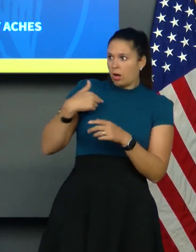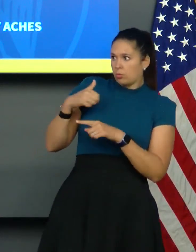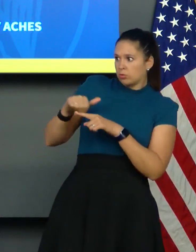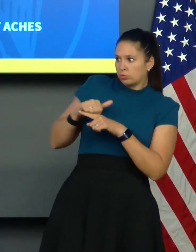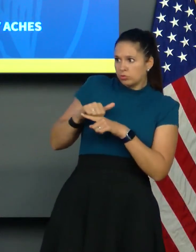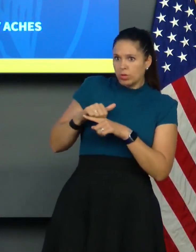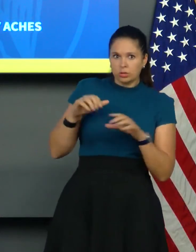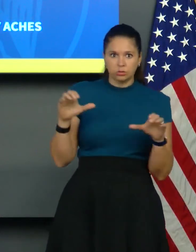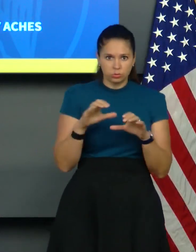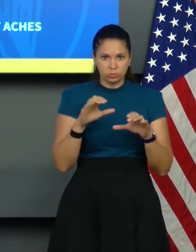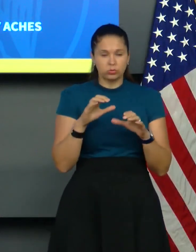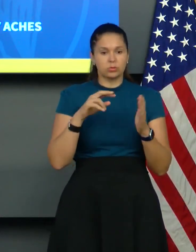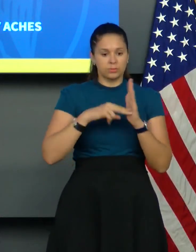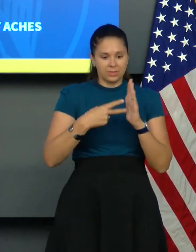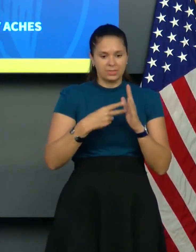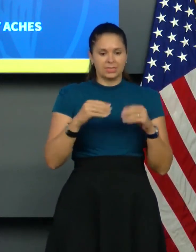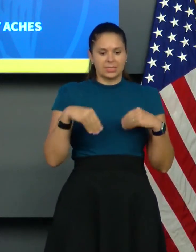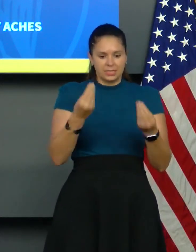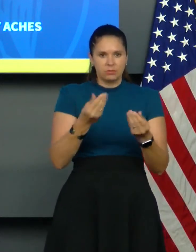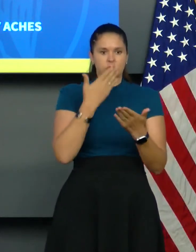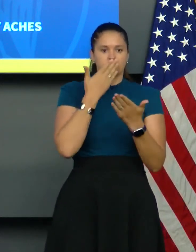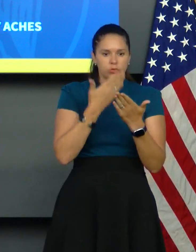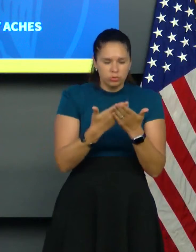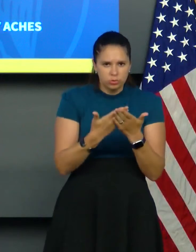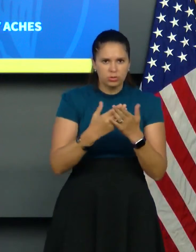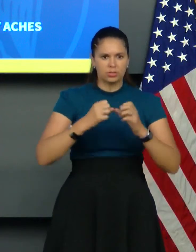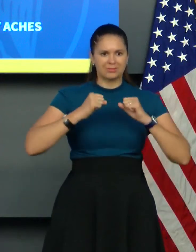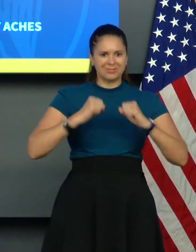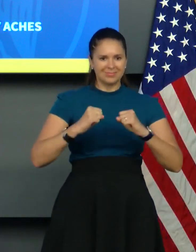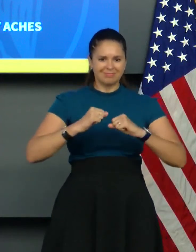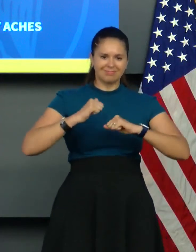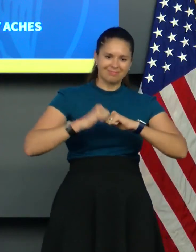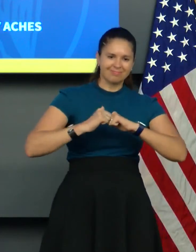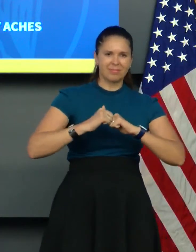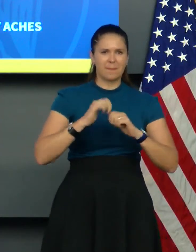do, and that is to give good, sound medical advice.